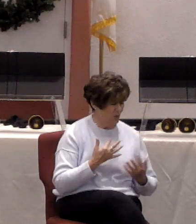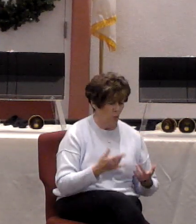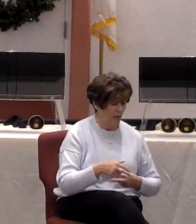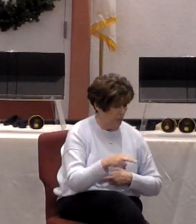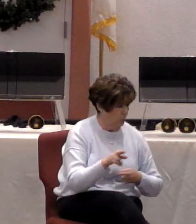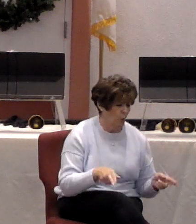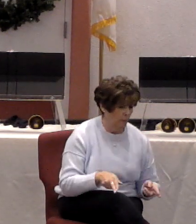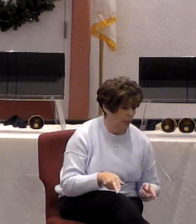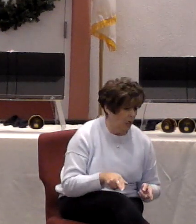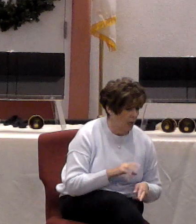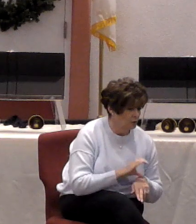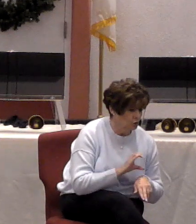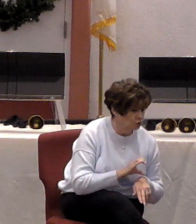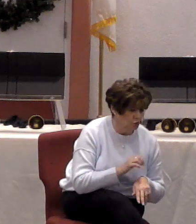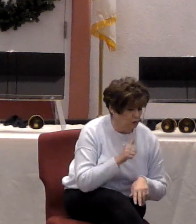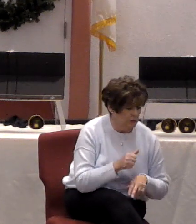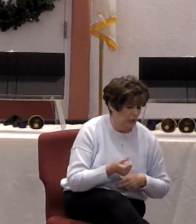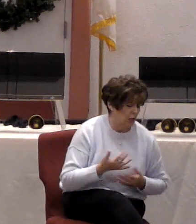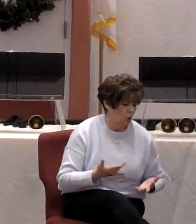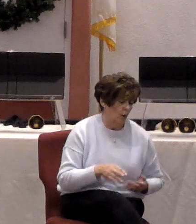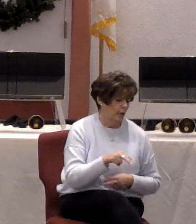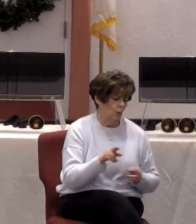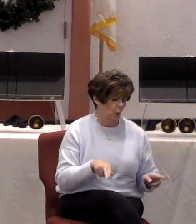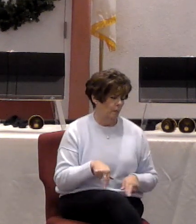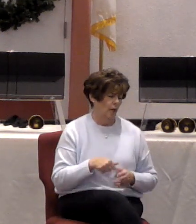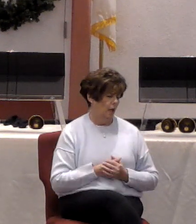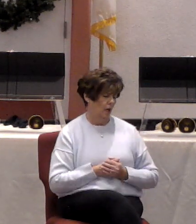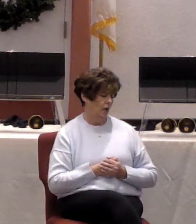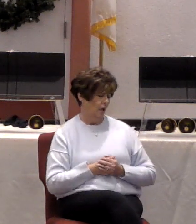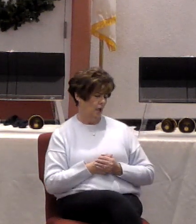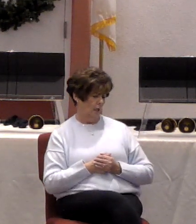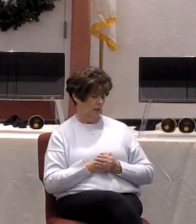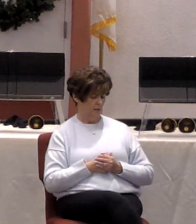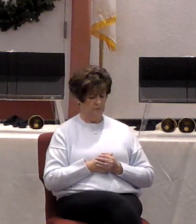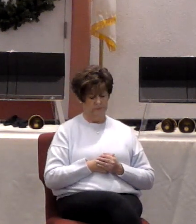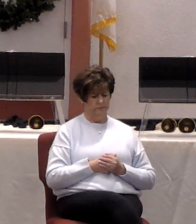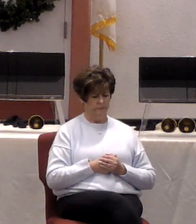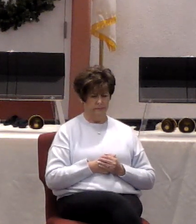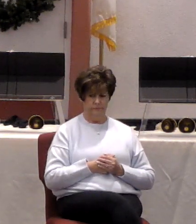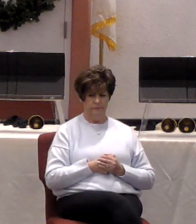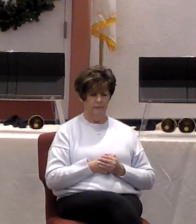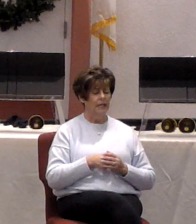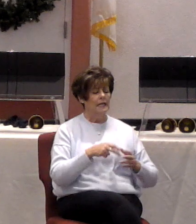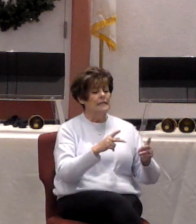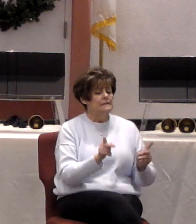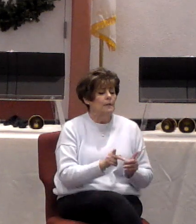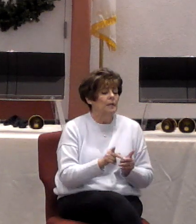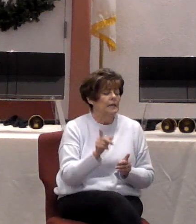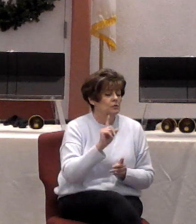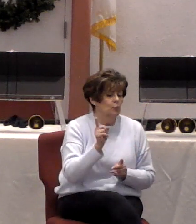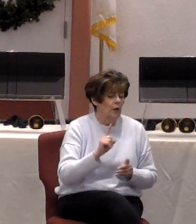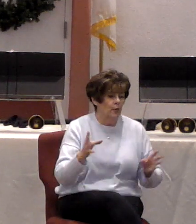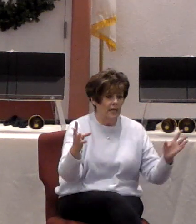come and to be passively just sitting and waiting for Jesus to come back. It's a place where we gather together